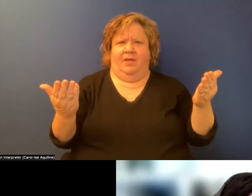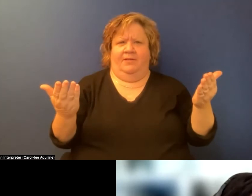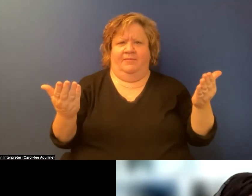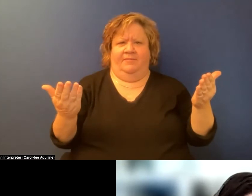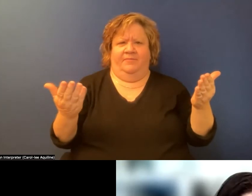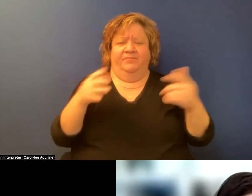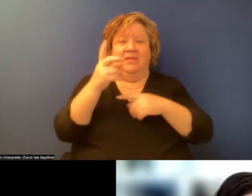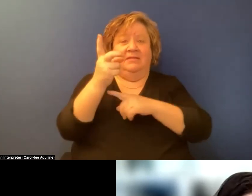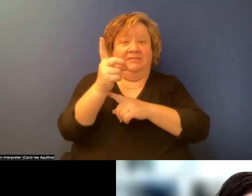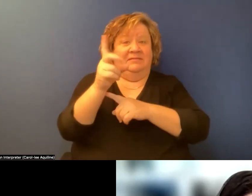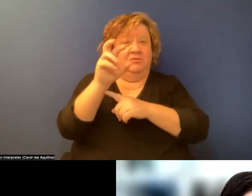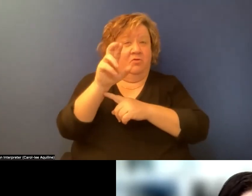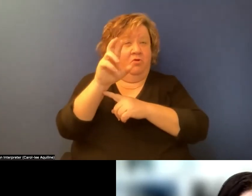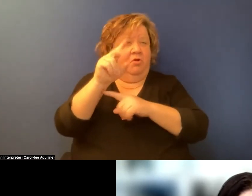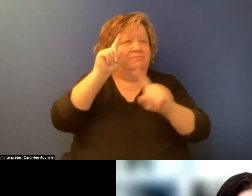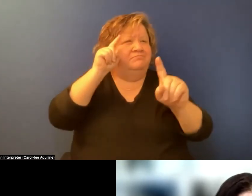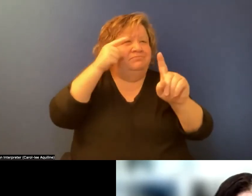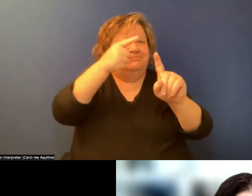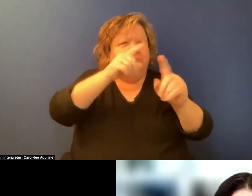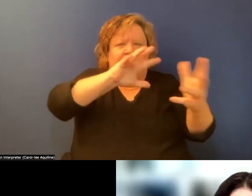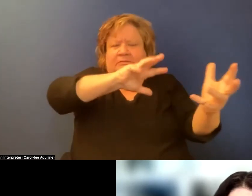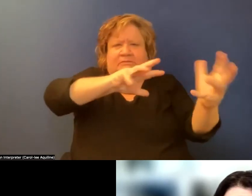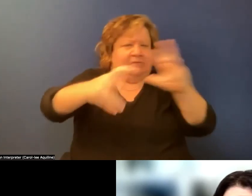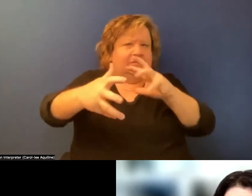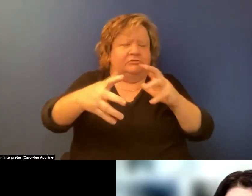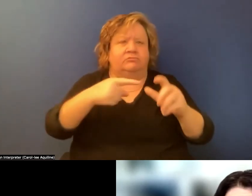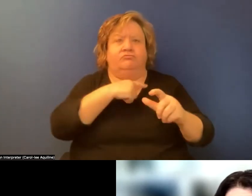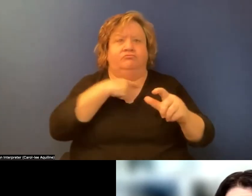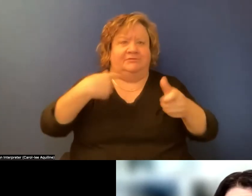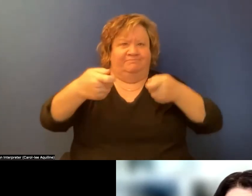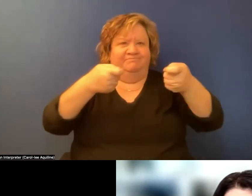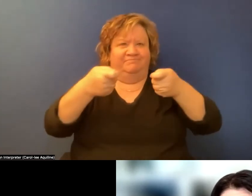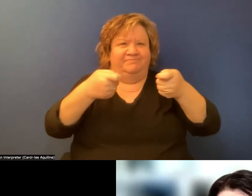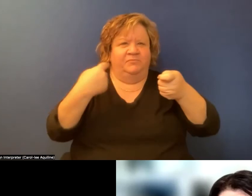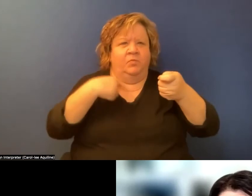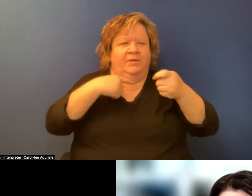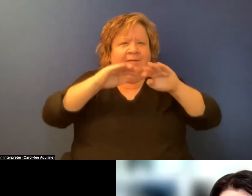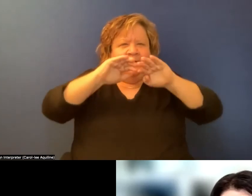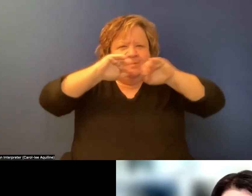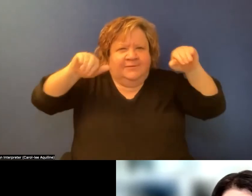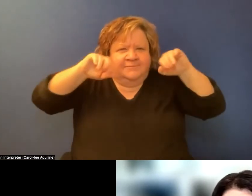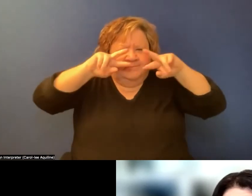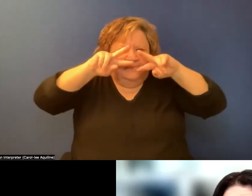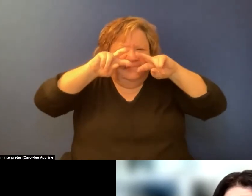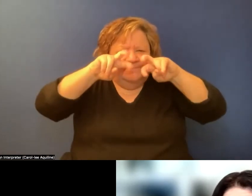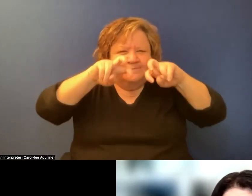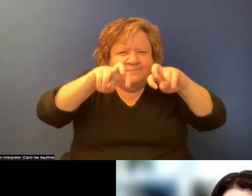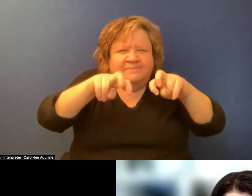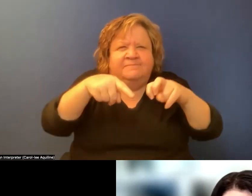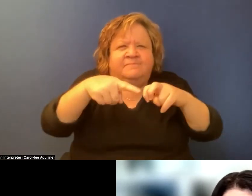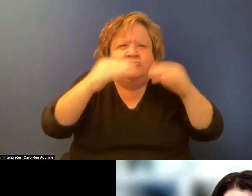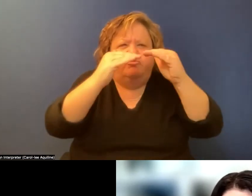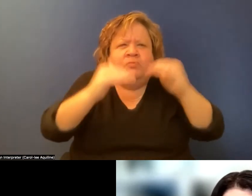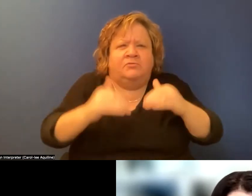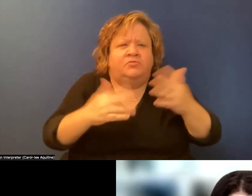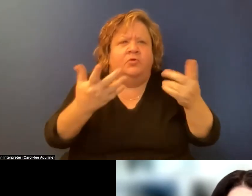most impacted, such as infrastructure and agriculture. We're also providing $15 million to the Climate Change